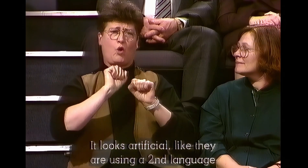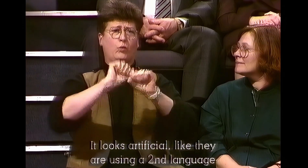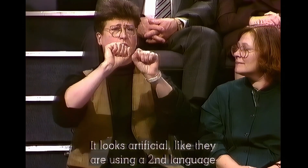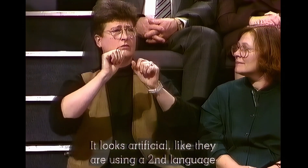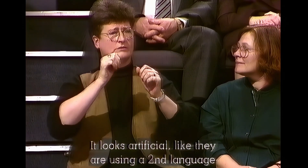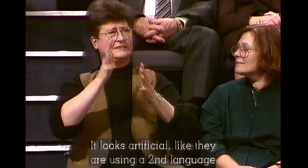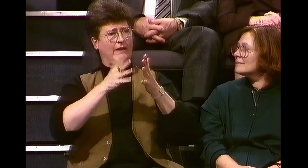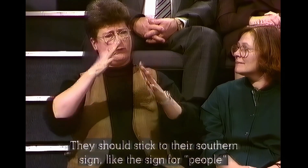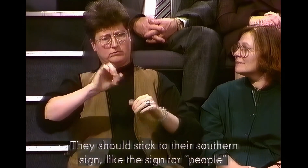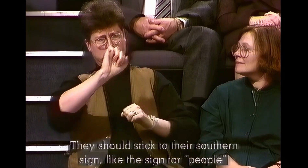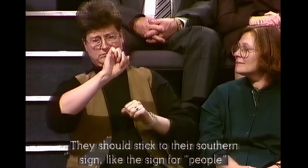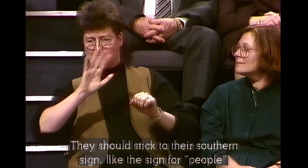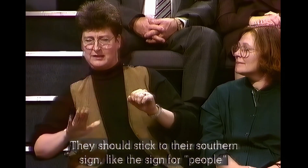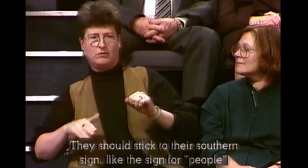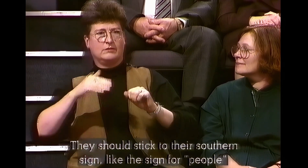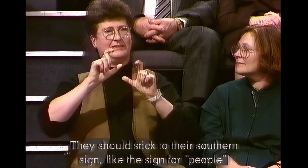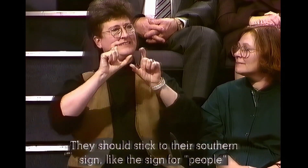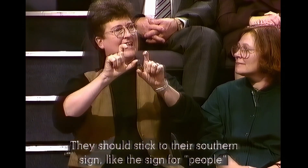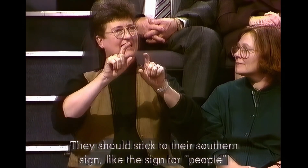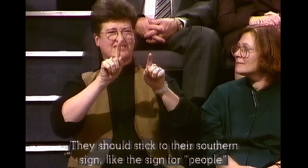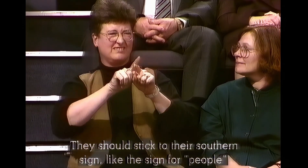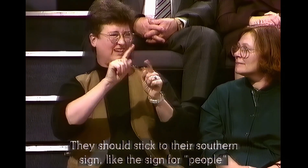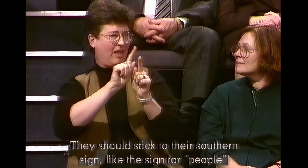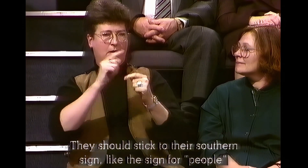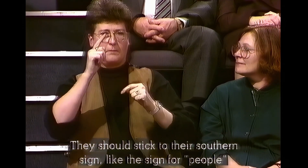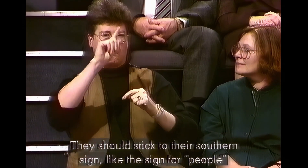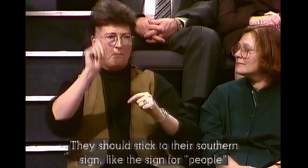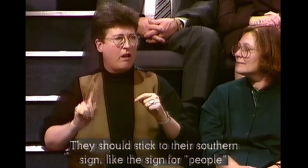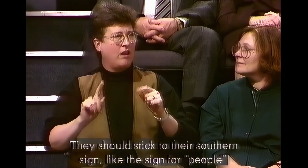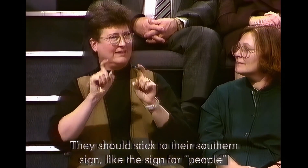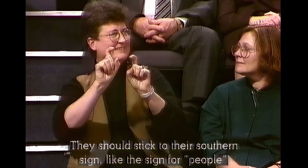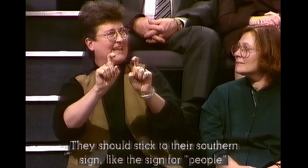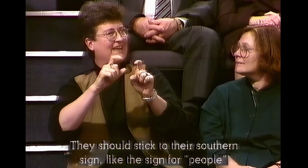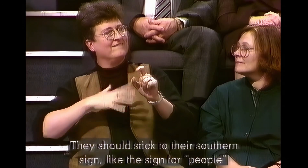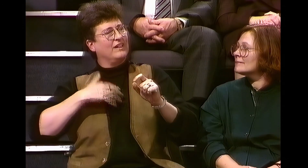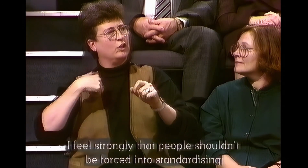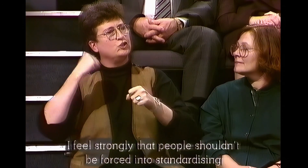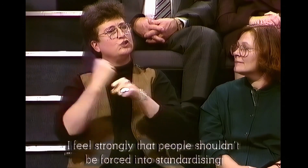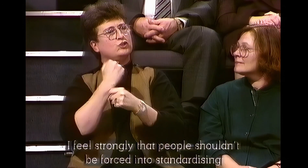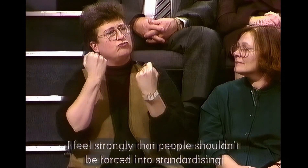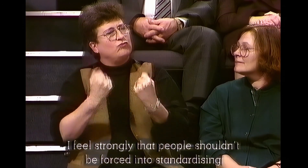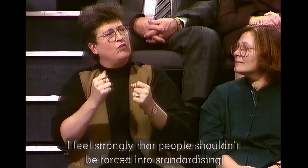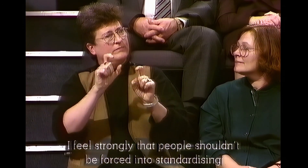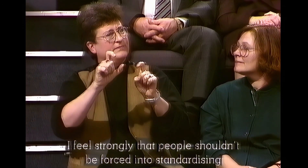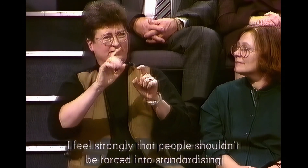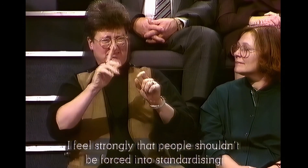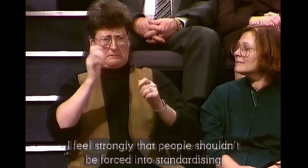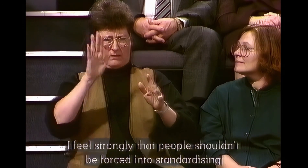language. They should stick to their own southern sign, like the sign for people. I feel strongly that people shouldn't